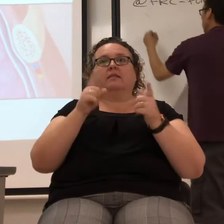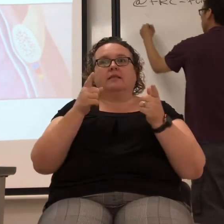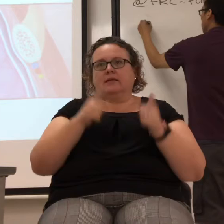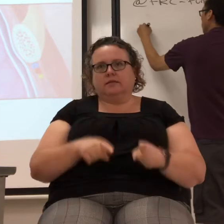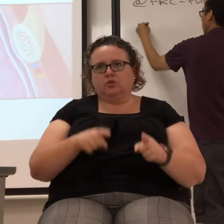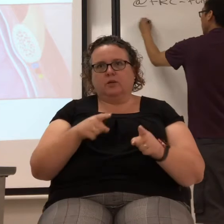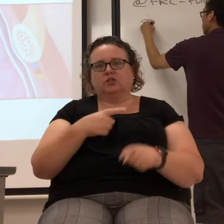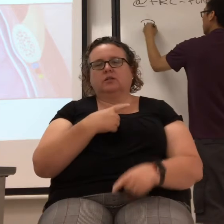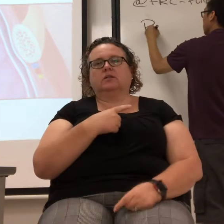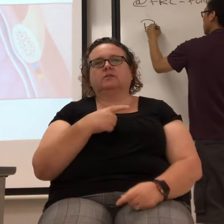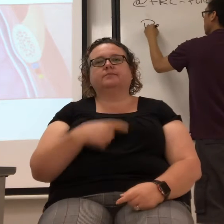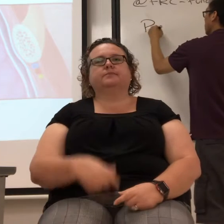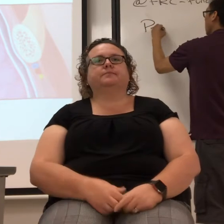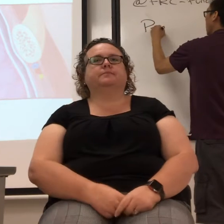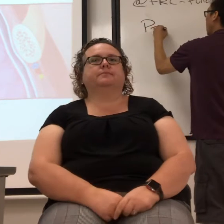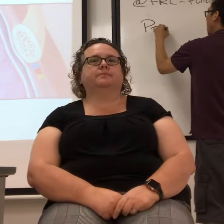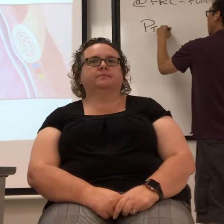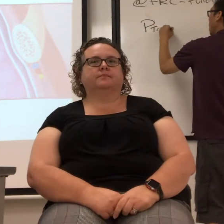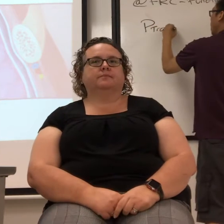situation. P-trans